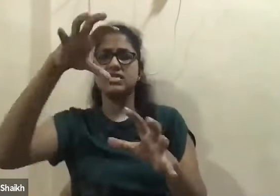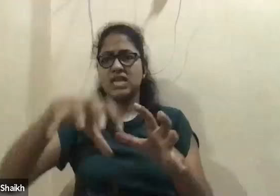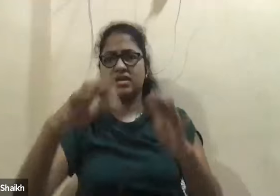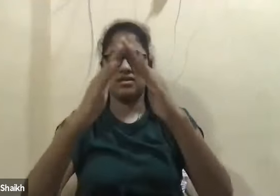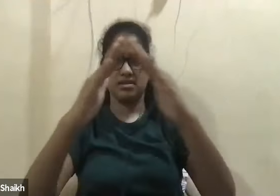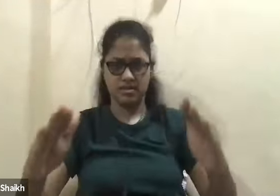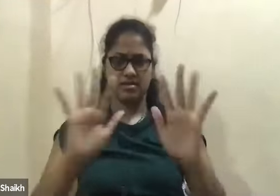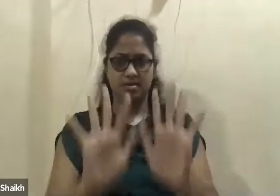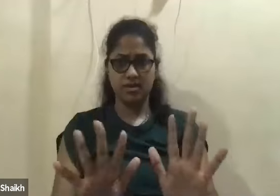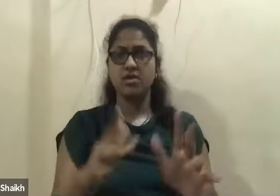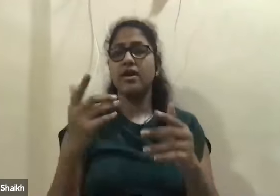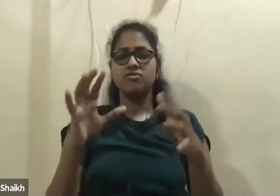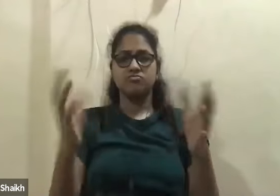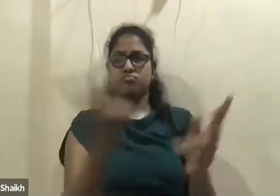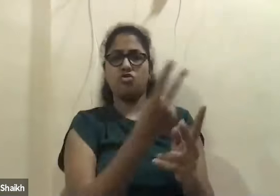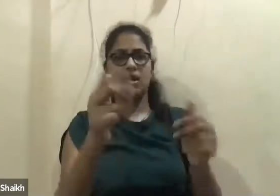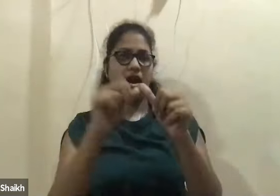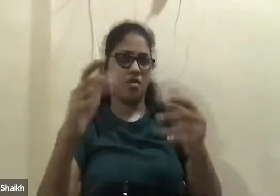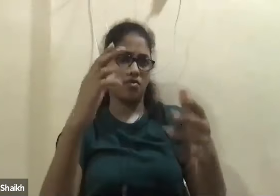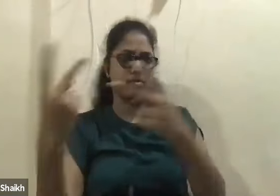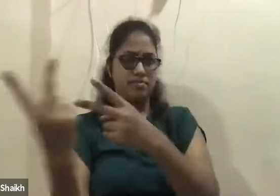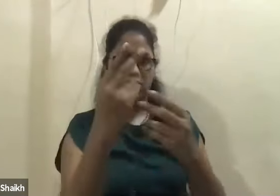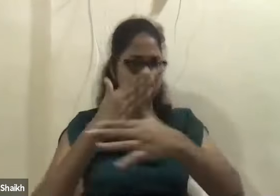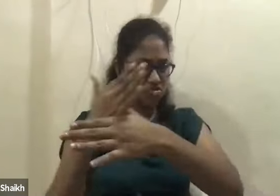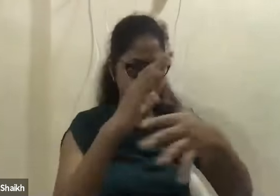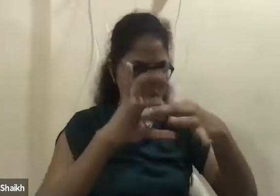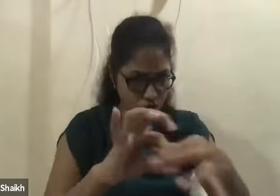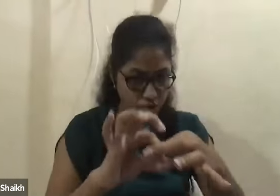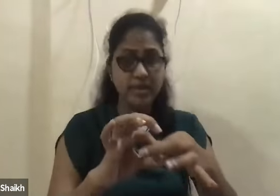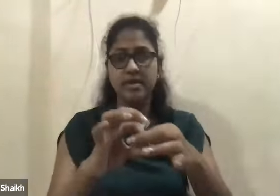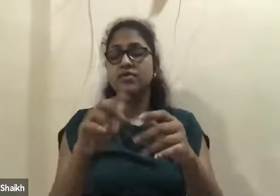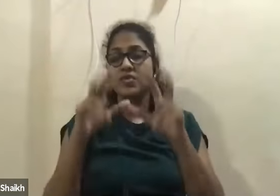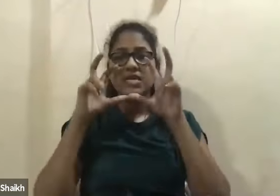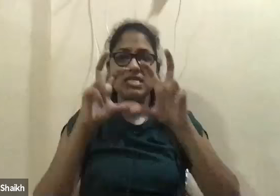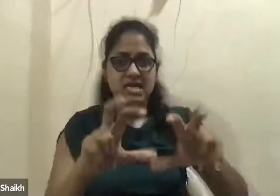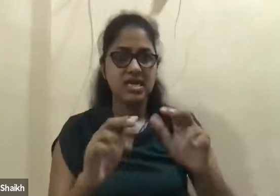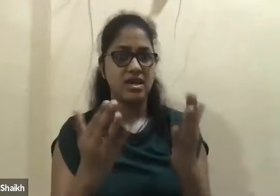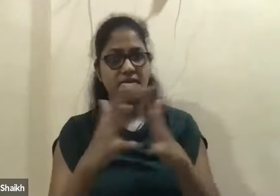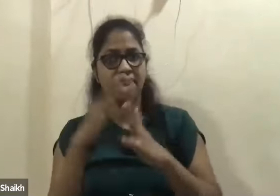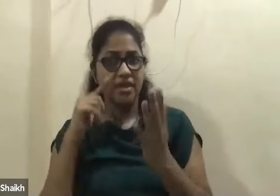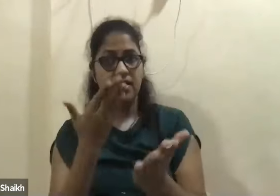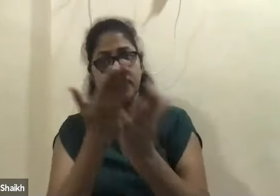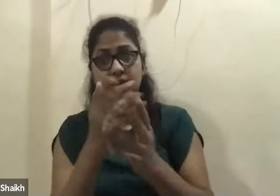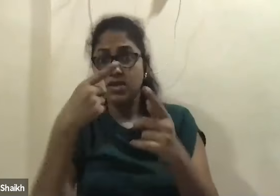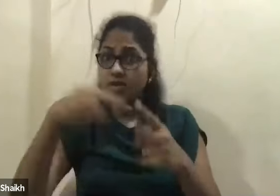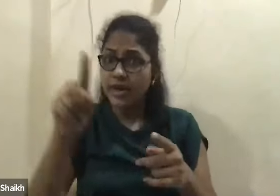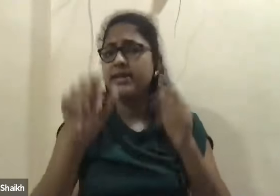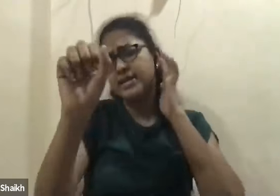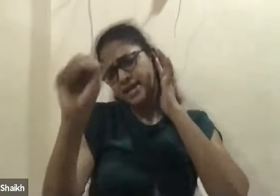he's looked after well. Right. Is it practical? Means can it be done this way? Of course. Or is it